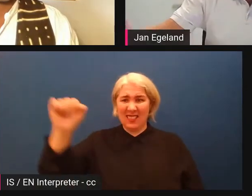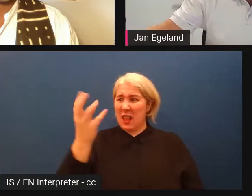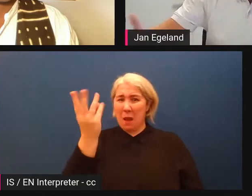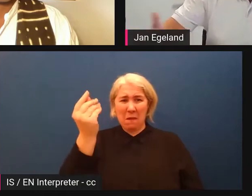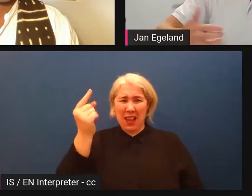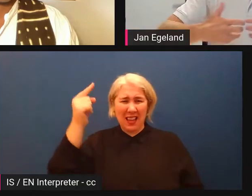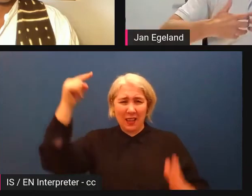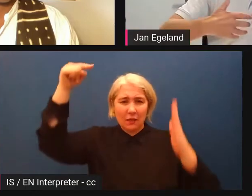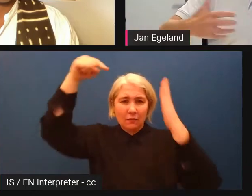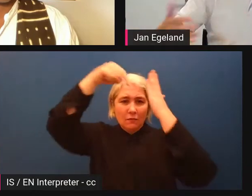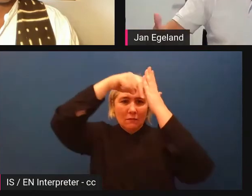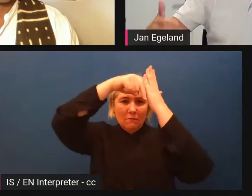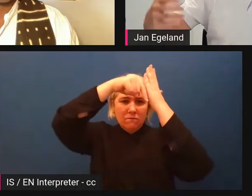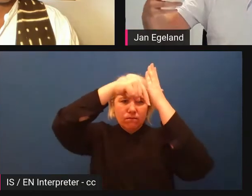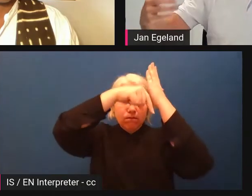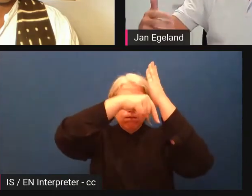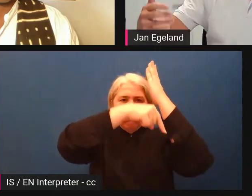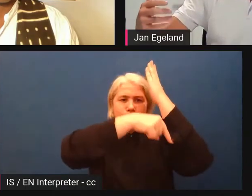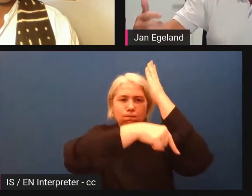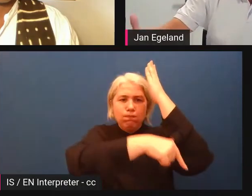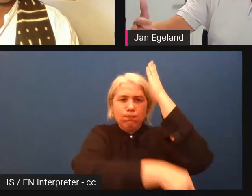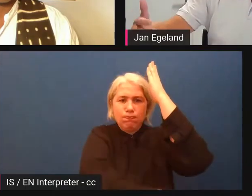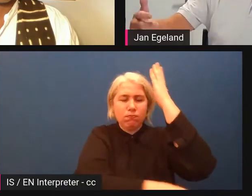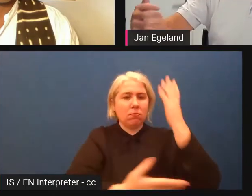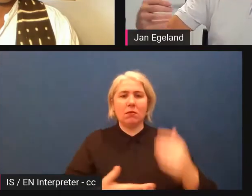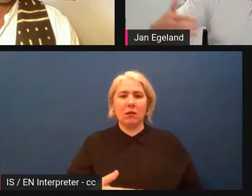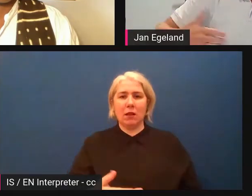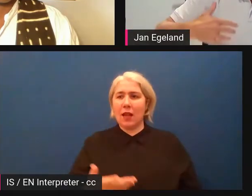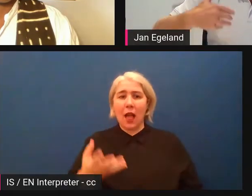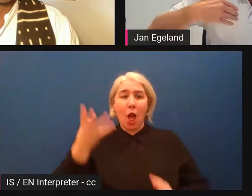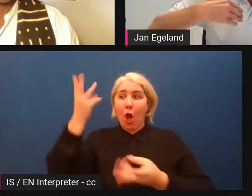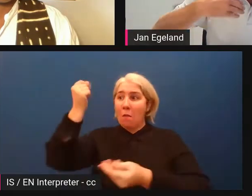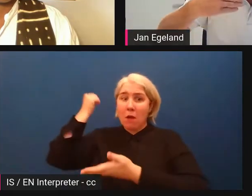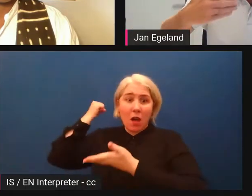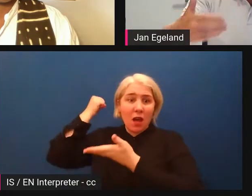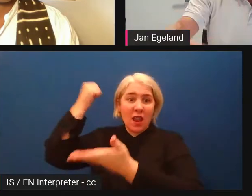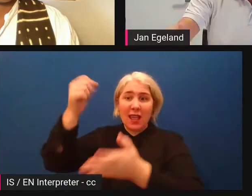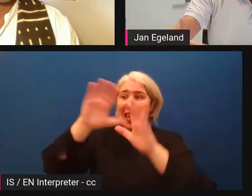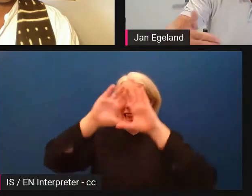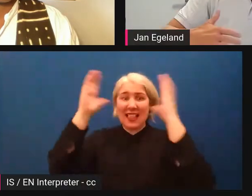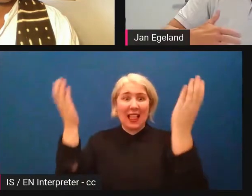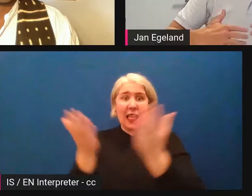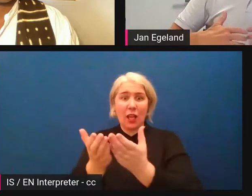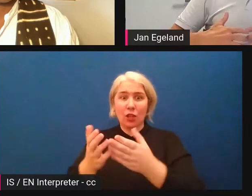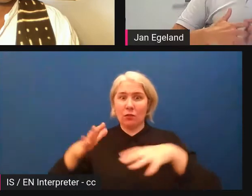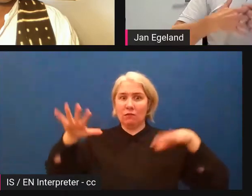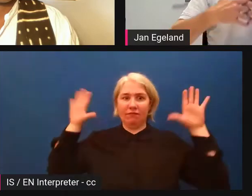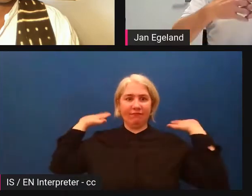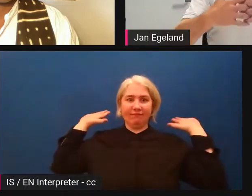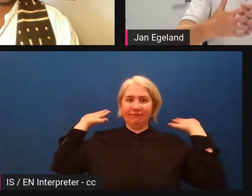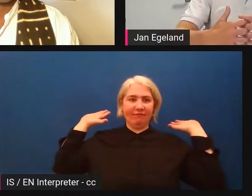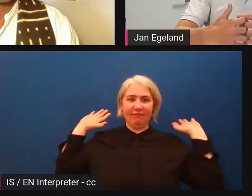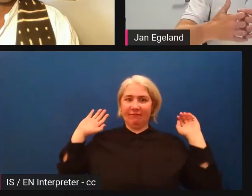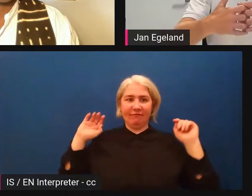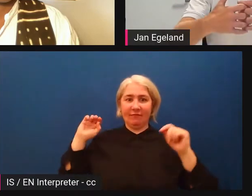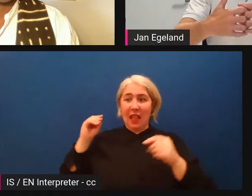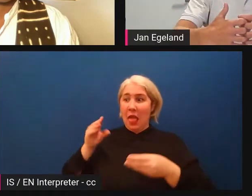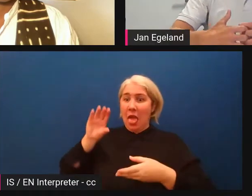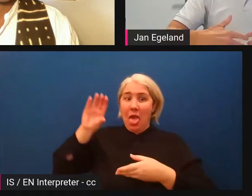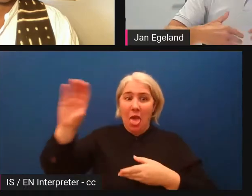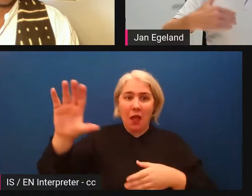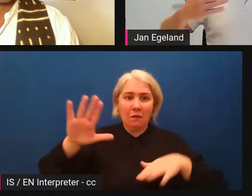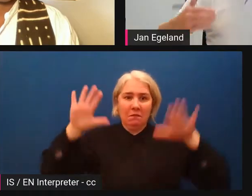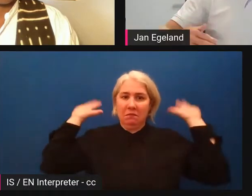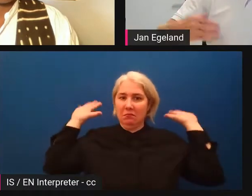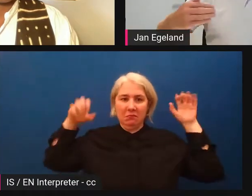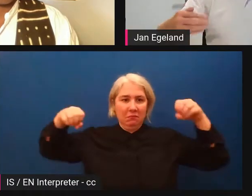there is no aid. The aid is not coming because of both donors not transferring money and because of humanitarian